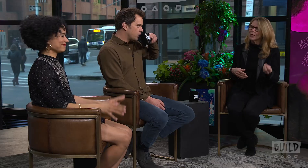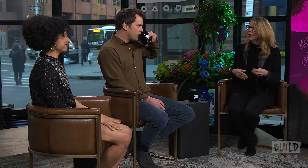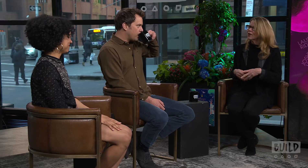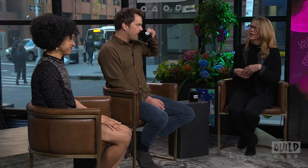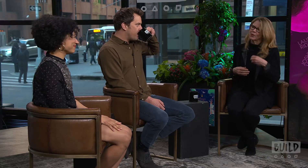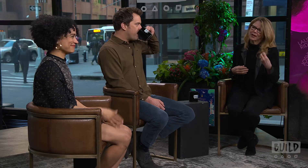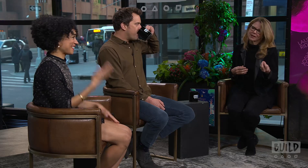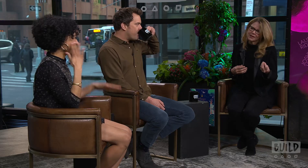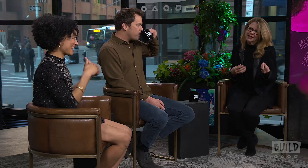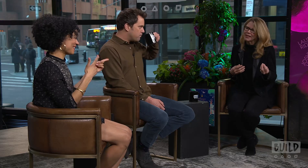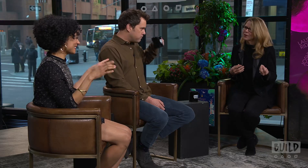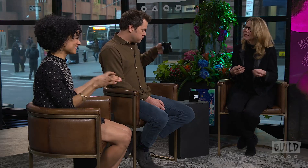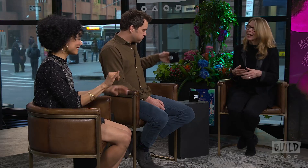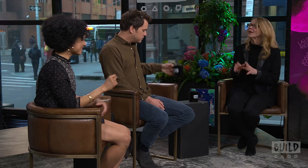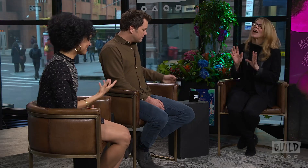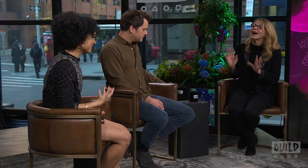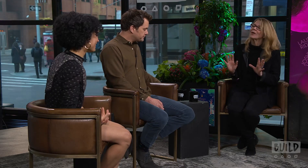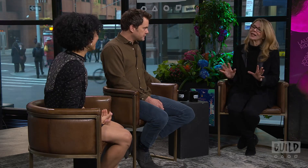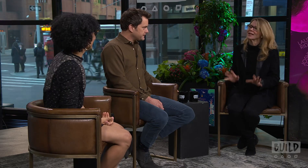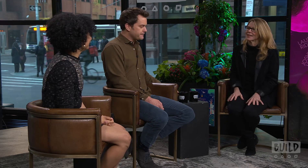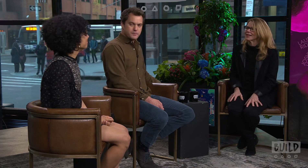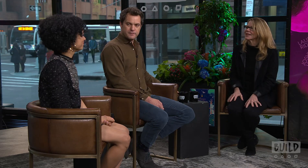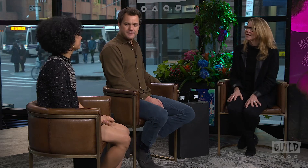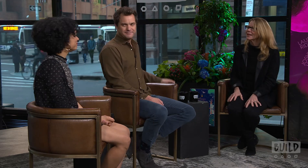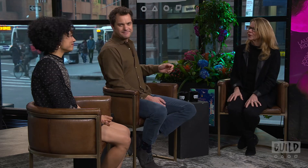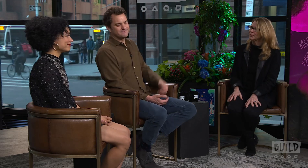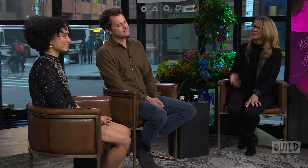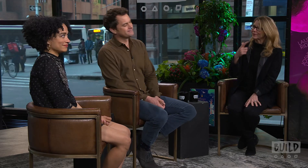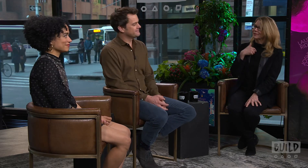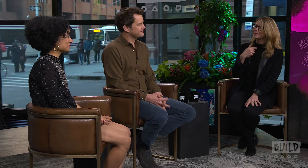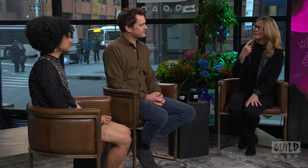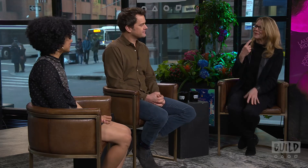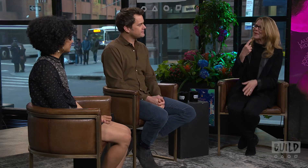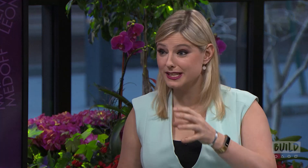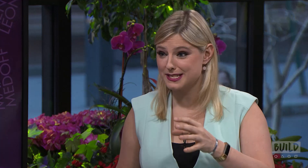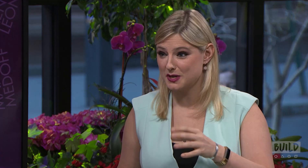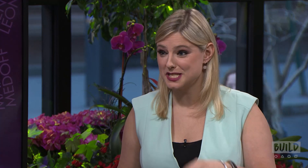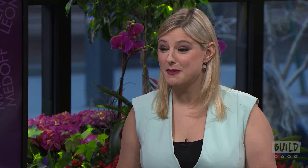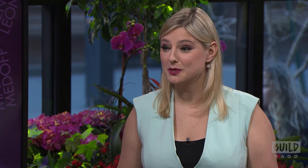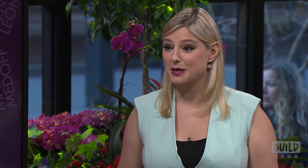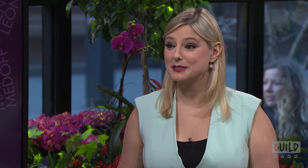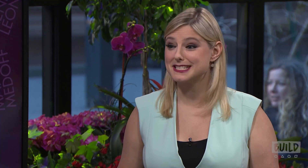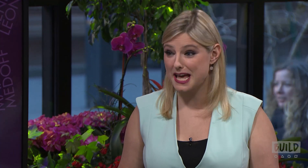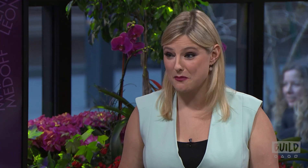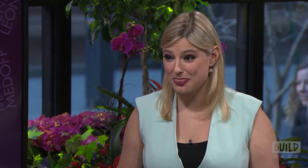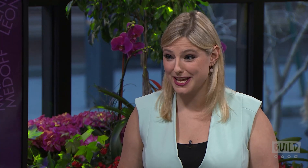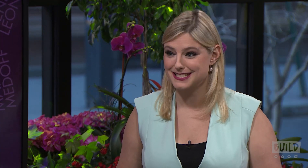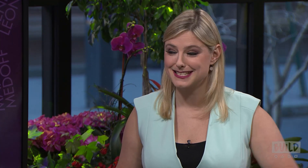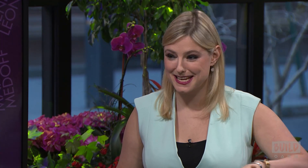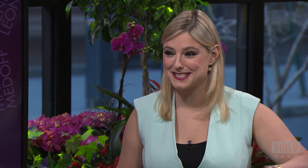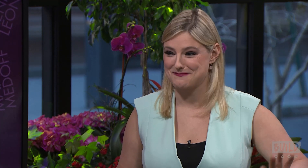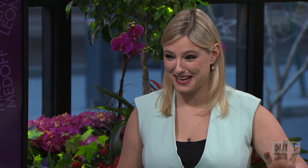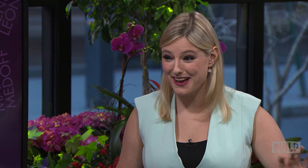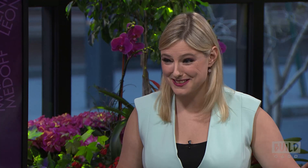opposite order that's quite a slightly different meaning. I don't know how he does it. Well, I was saying if you get really experienced, maybe you'll be able to say one thing